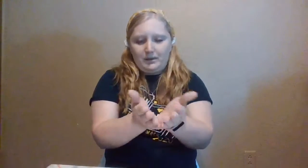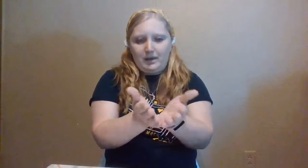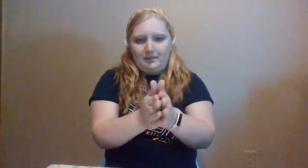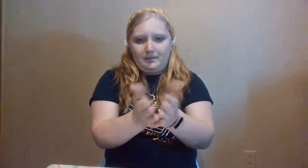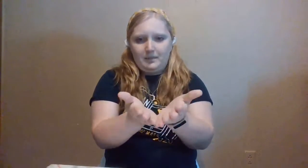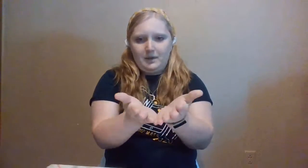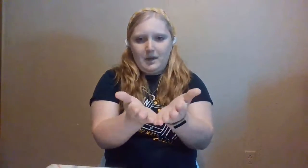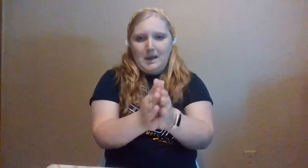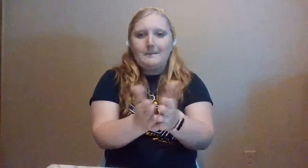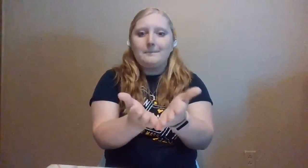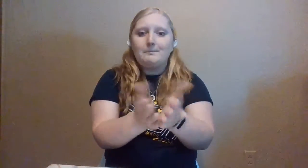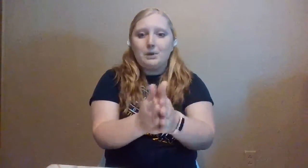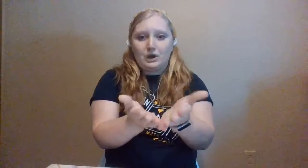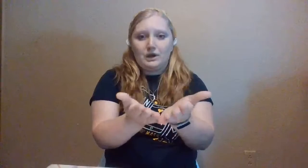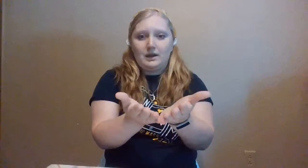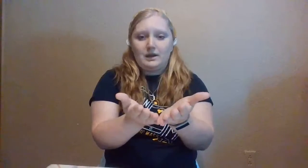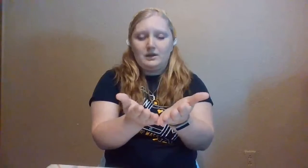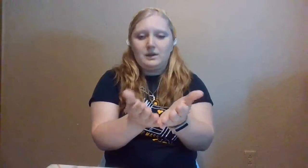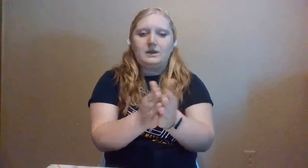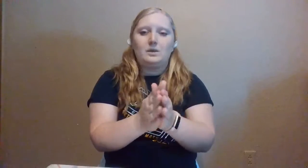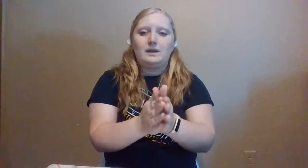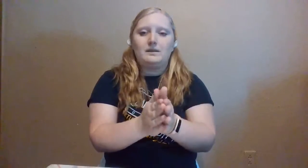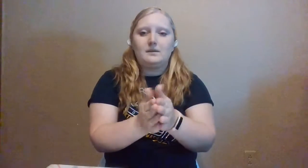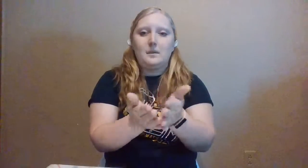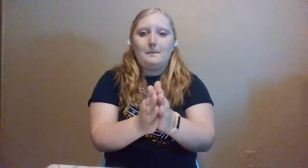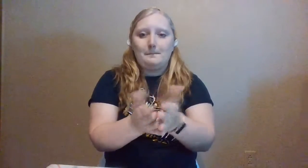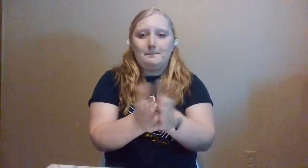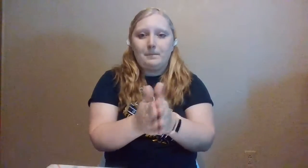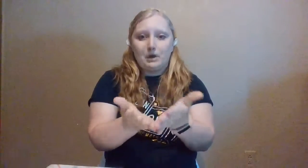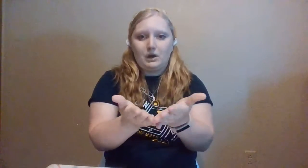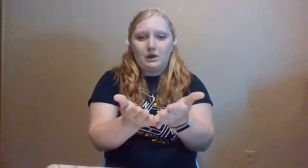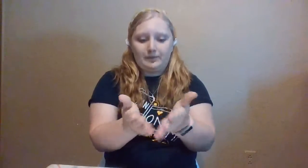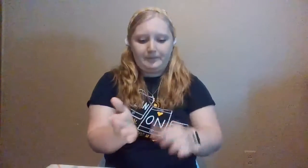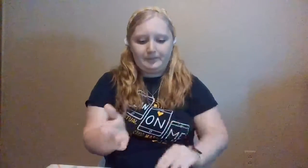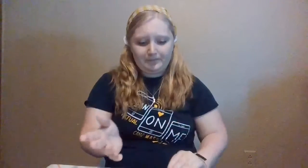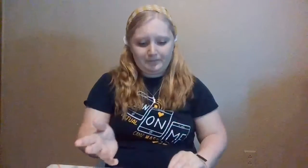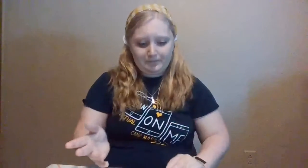them up. Book, and you do that twice. Book.